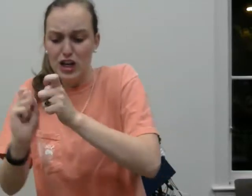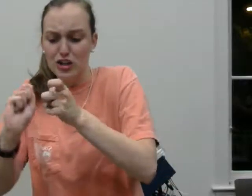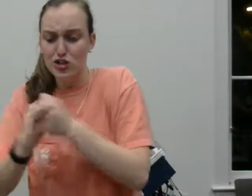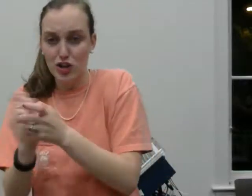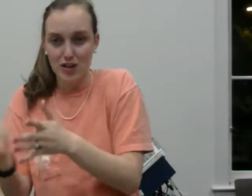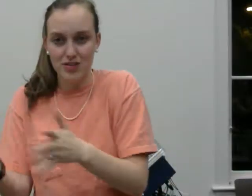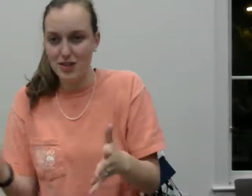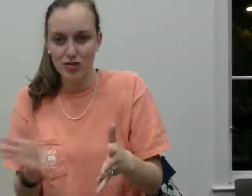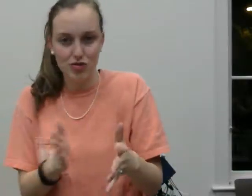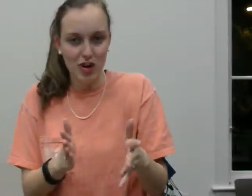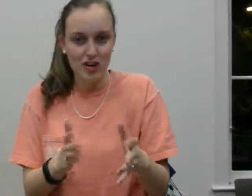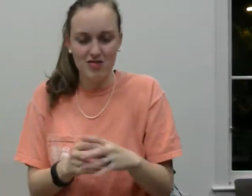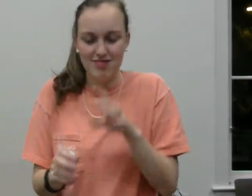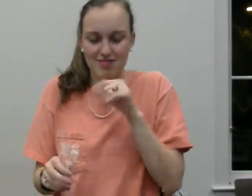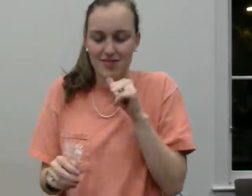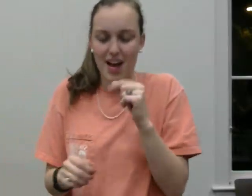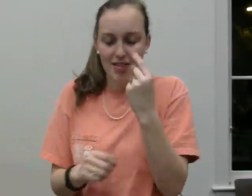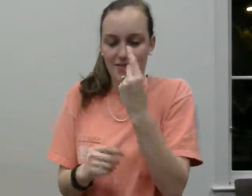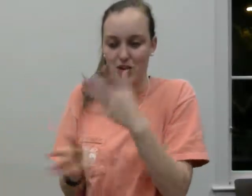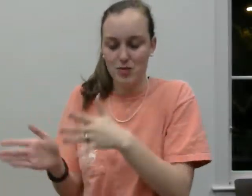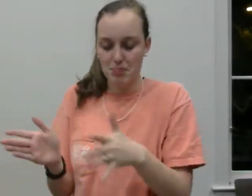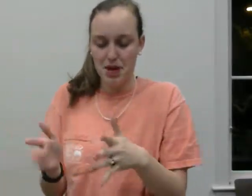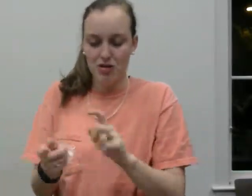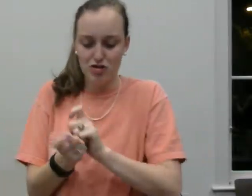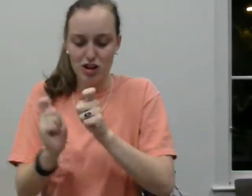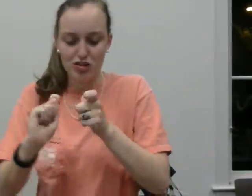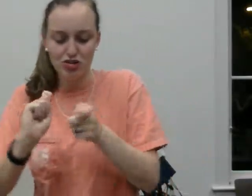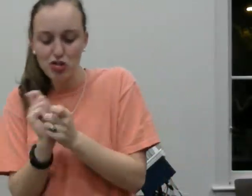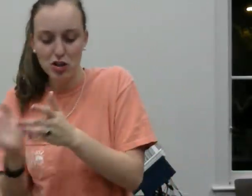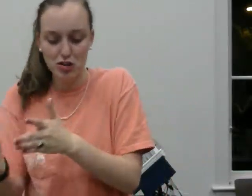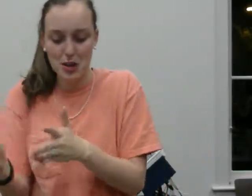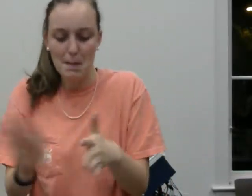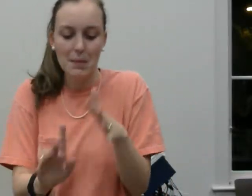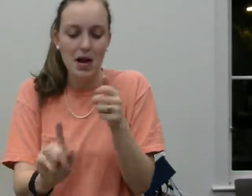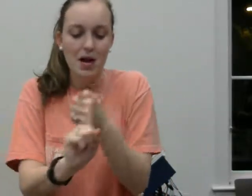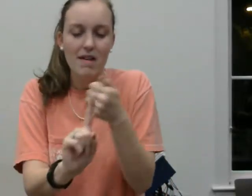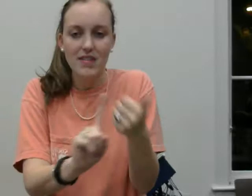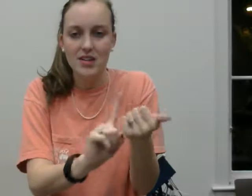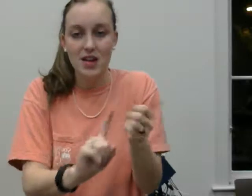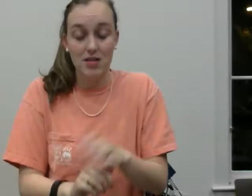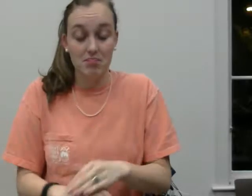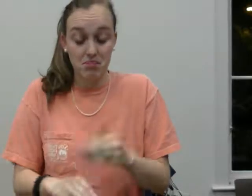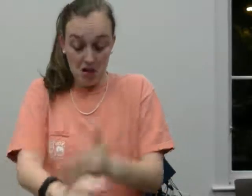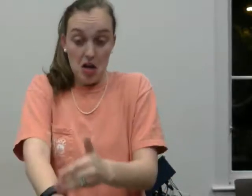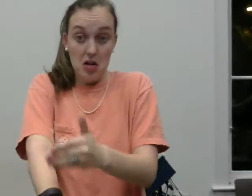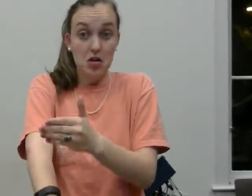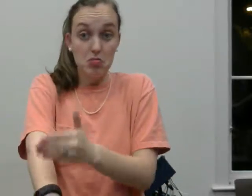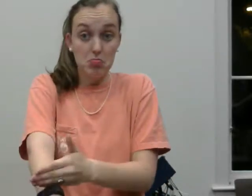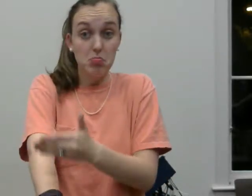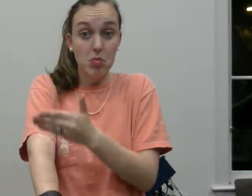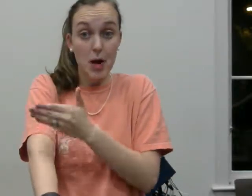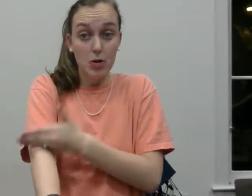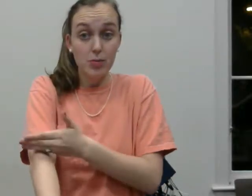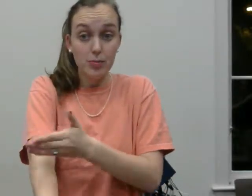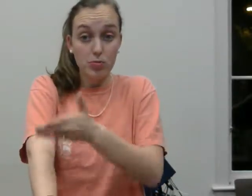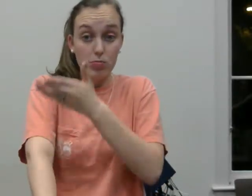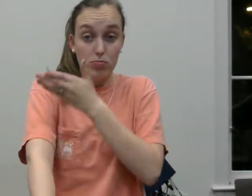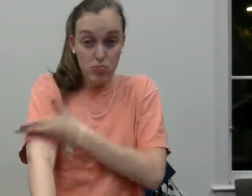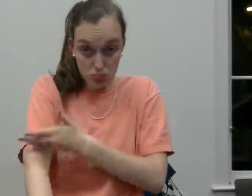plan. They changed their strategy, they changed their plan of attack, and they improved. And they got better, and they continued to fight,